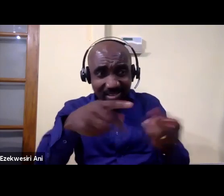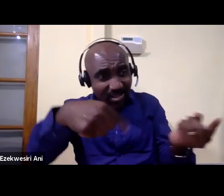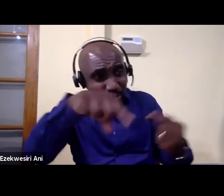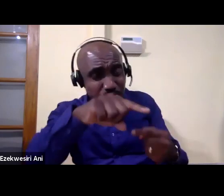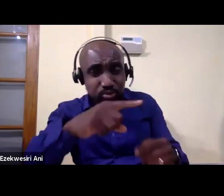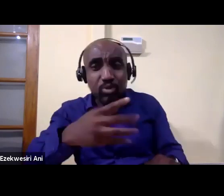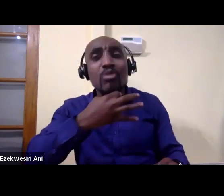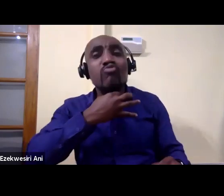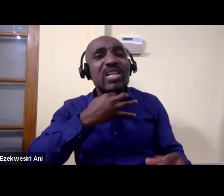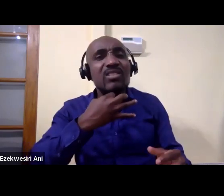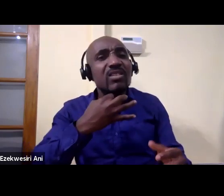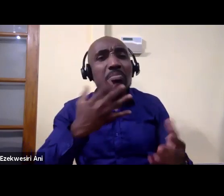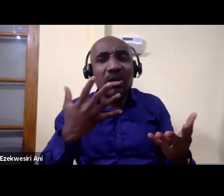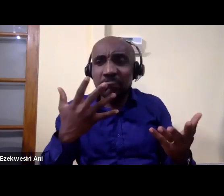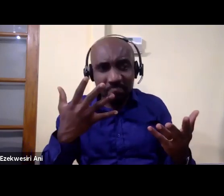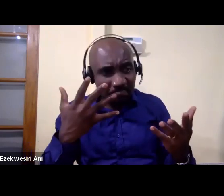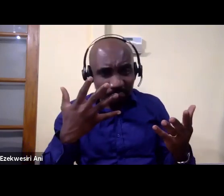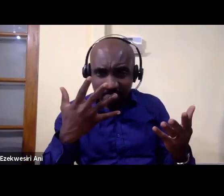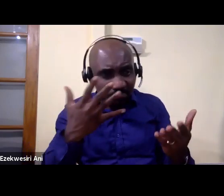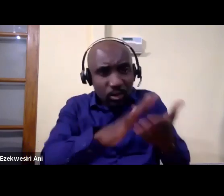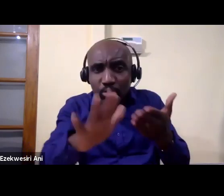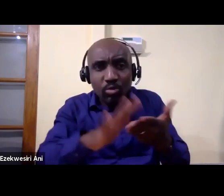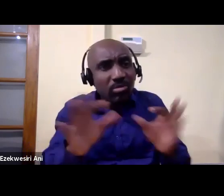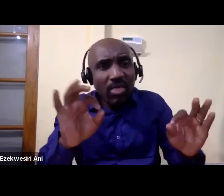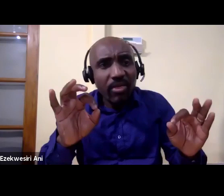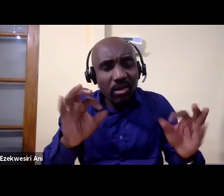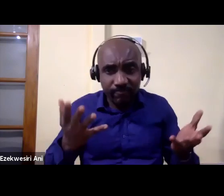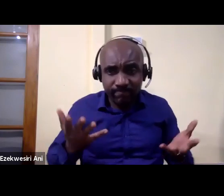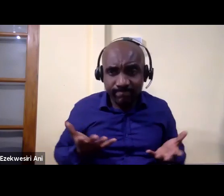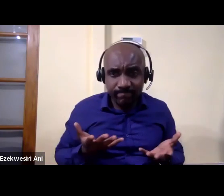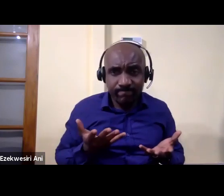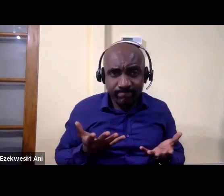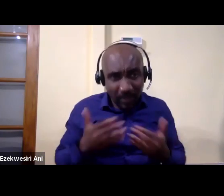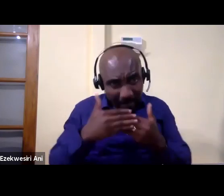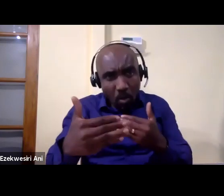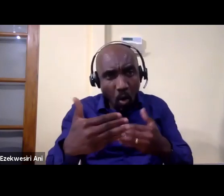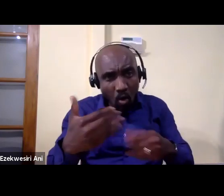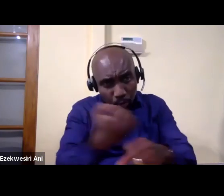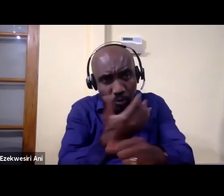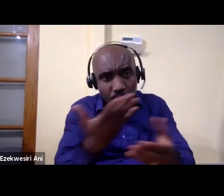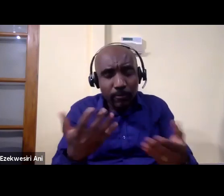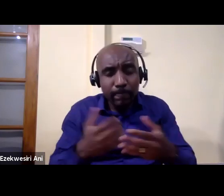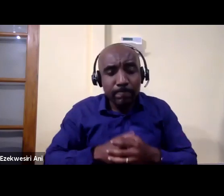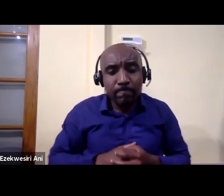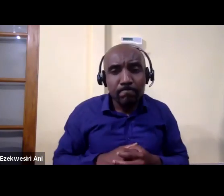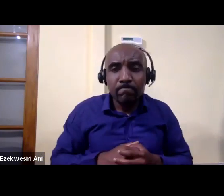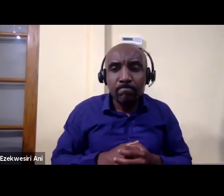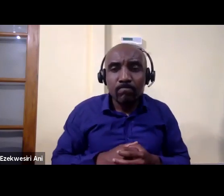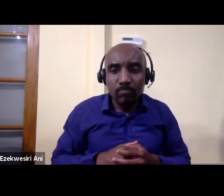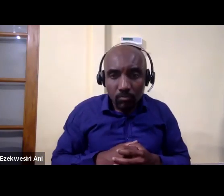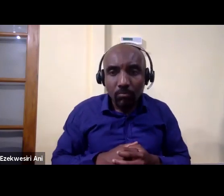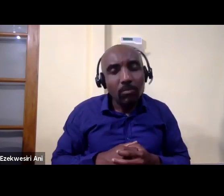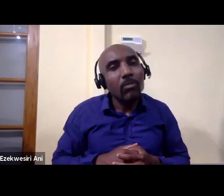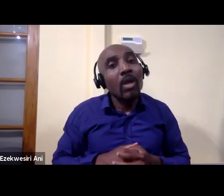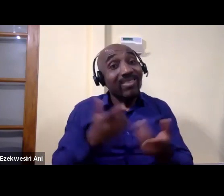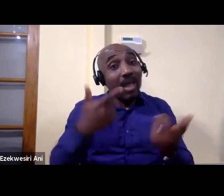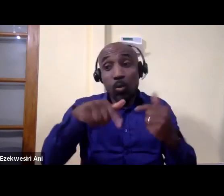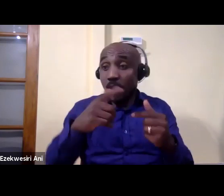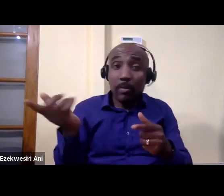in this in the COVID-19 pandemic. You know, many of us that are going back